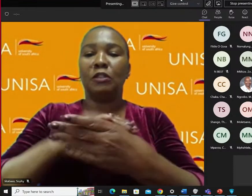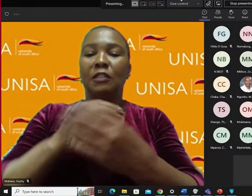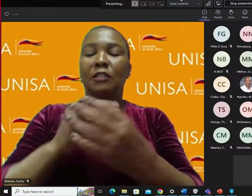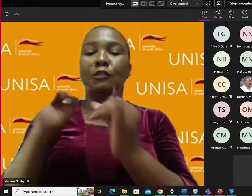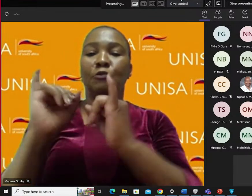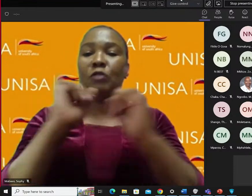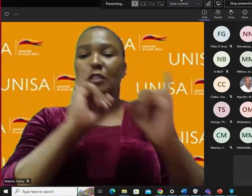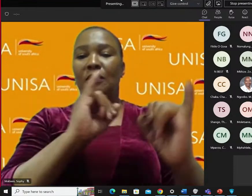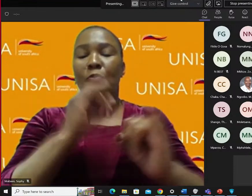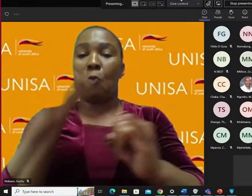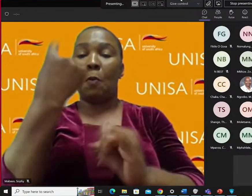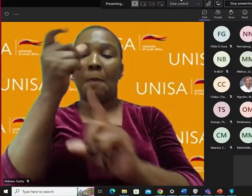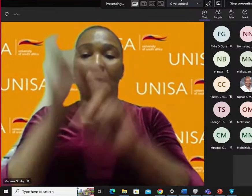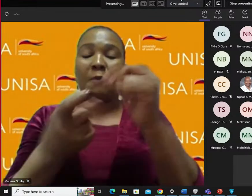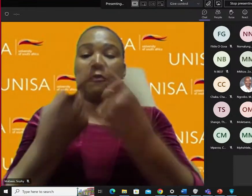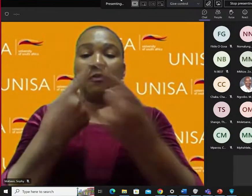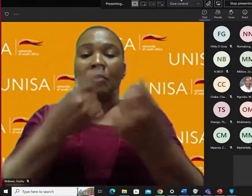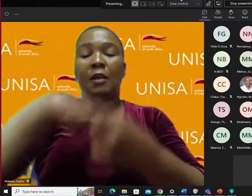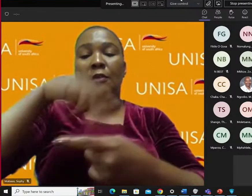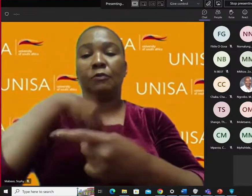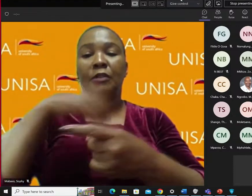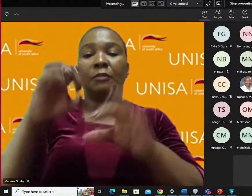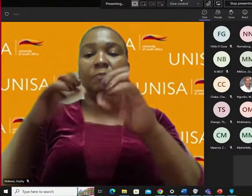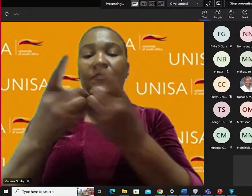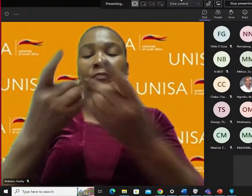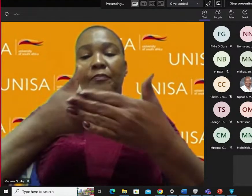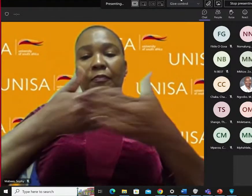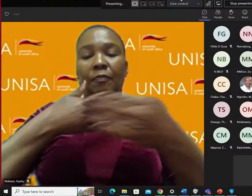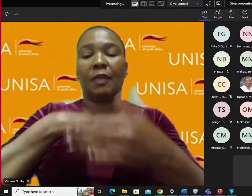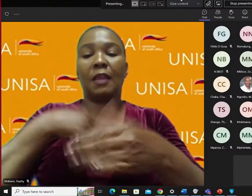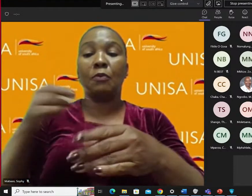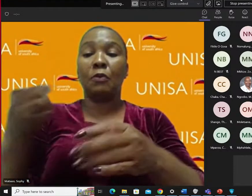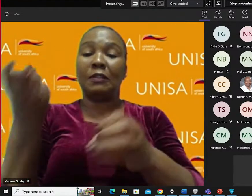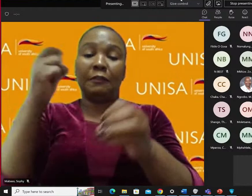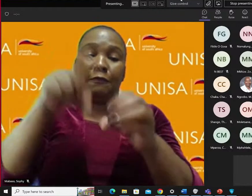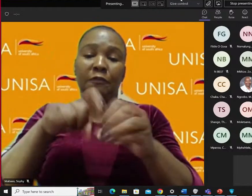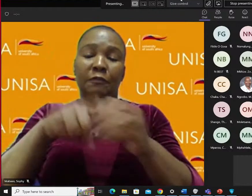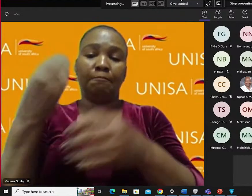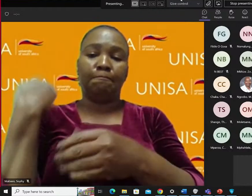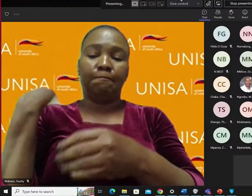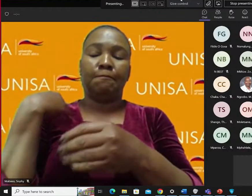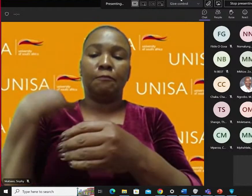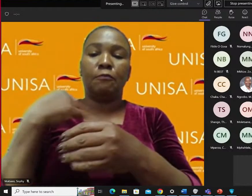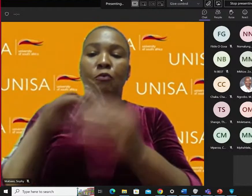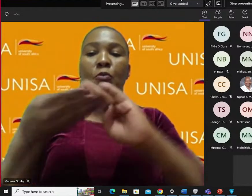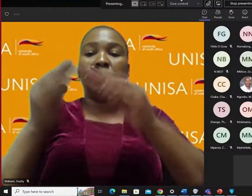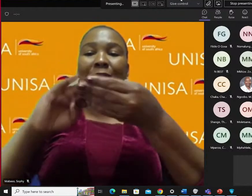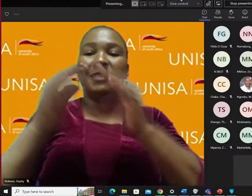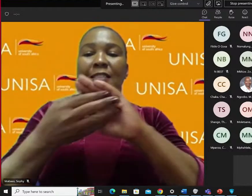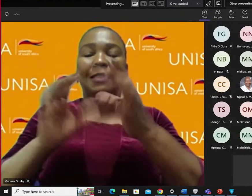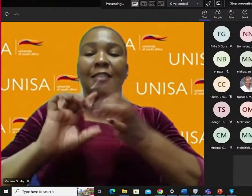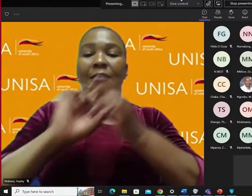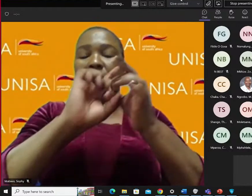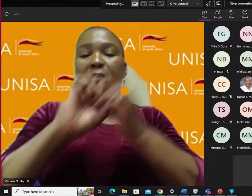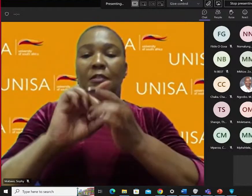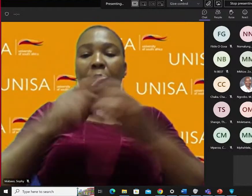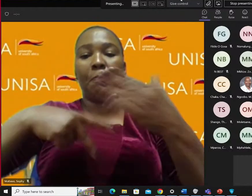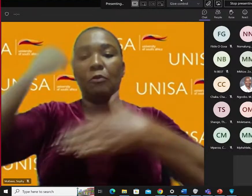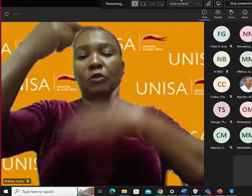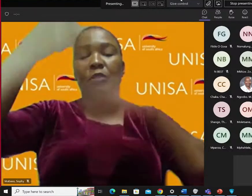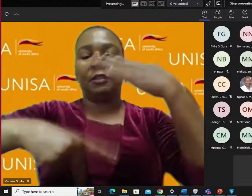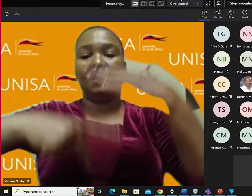department. And she was involved in community engagement projects. And one of the community engagement projects